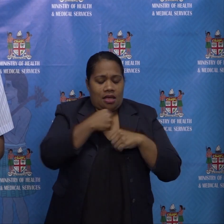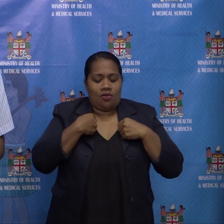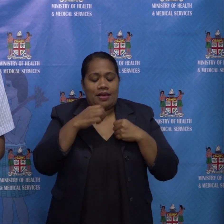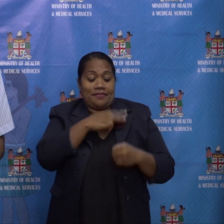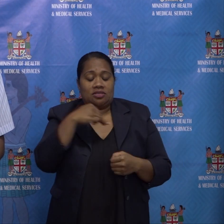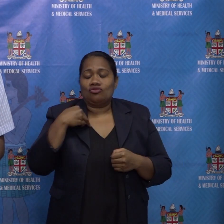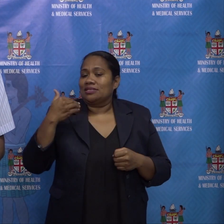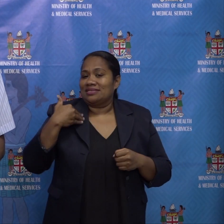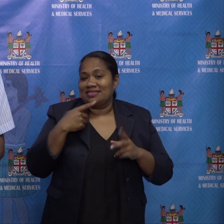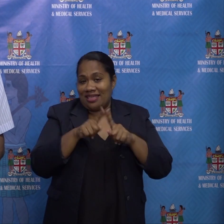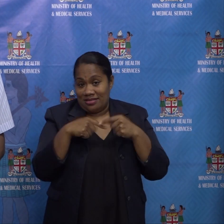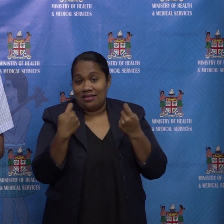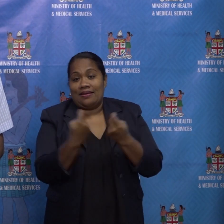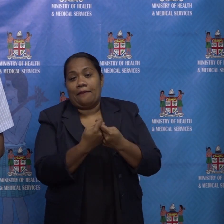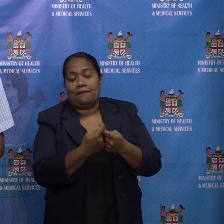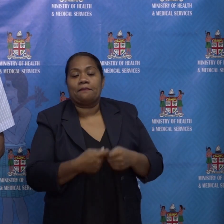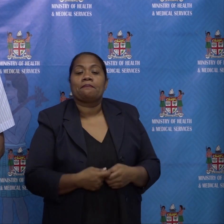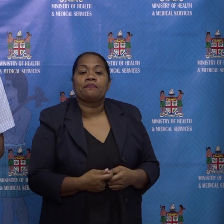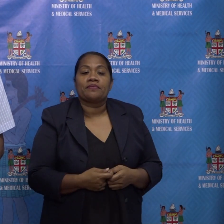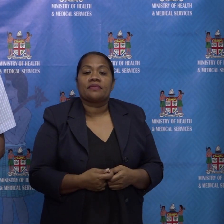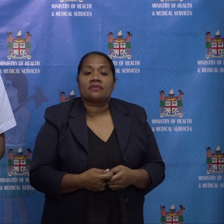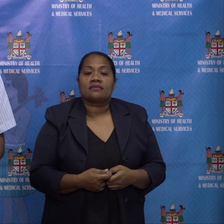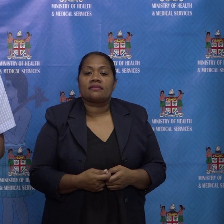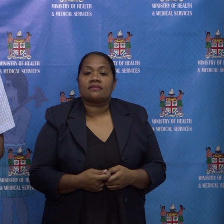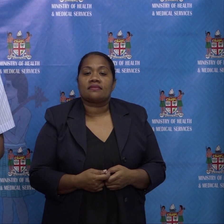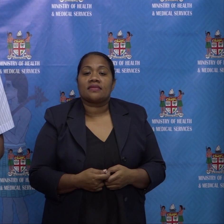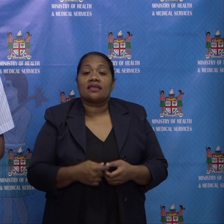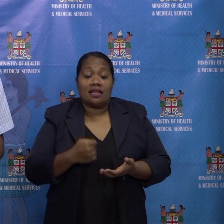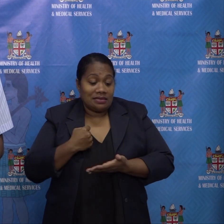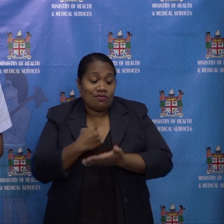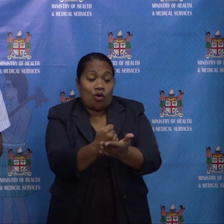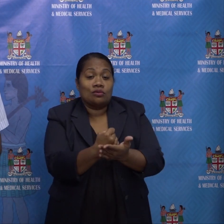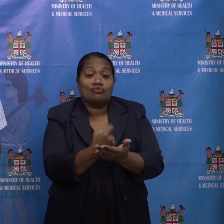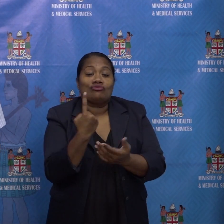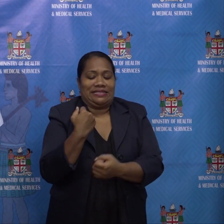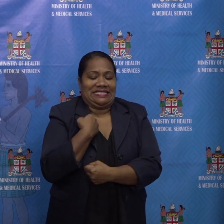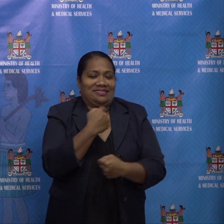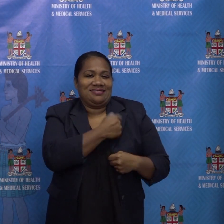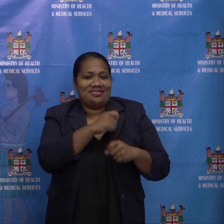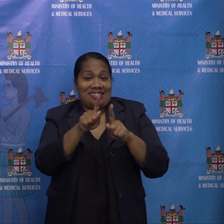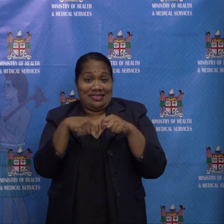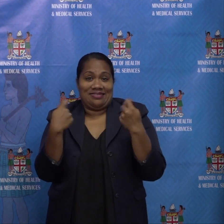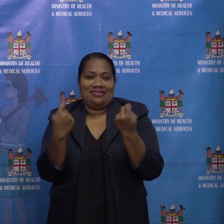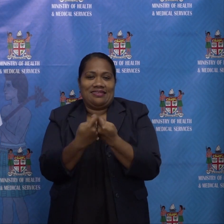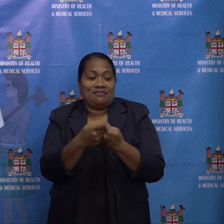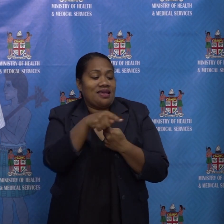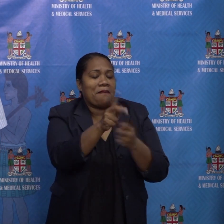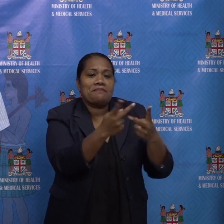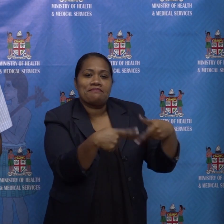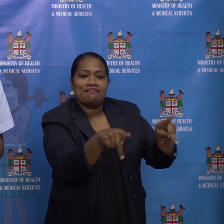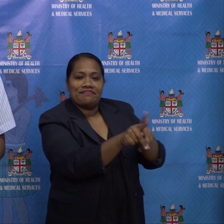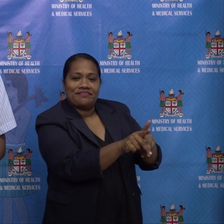team, as well as supported by the RFMF team in the facilities.